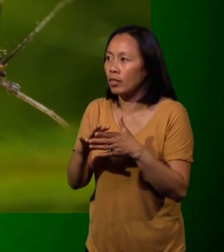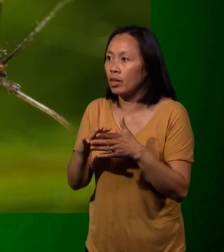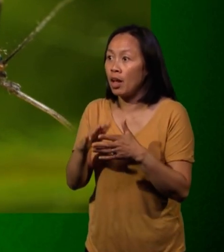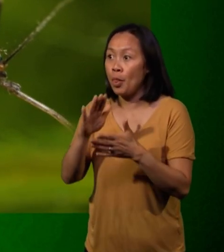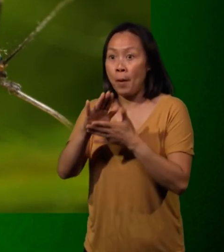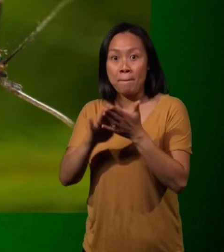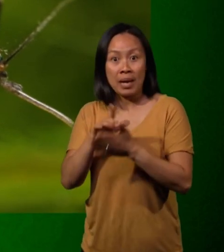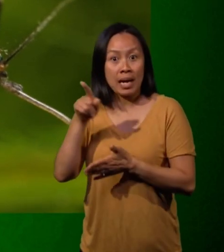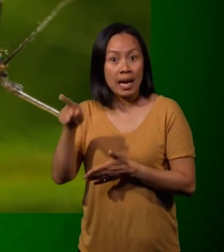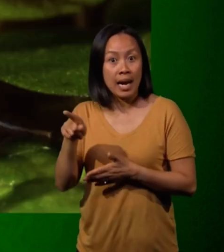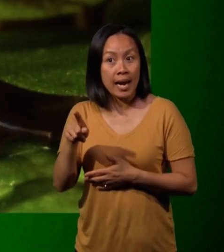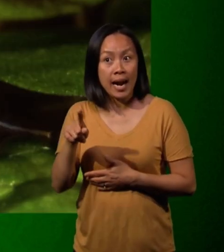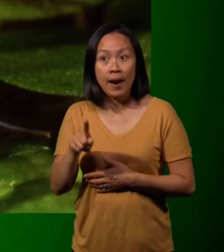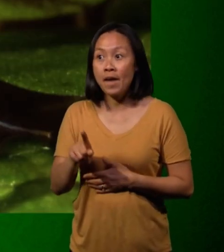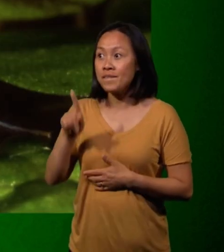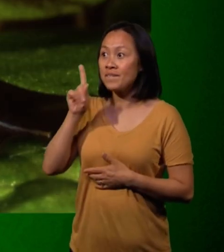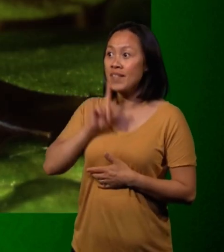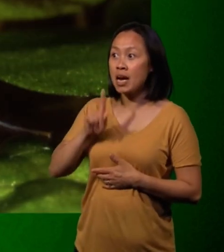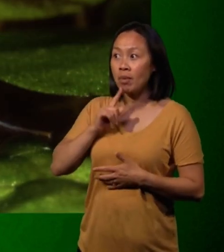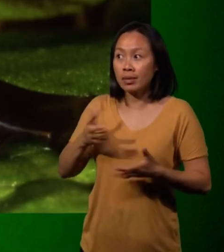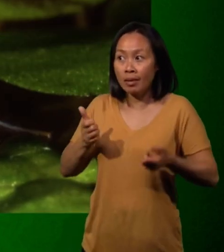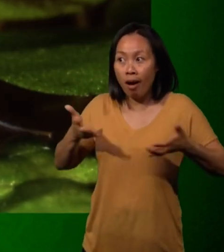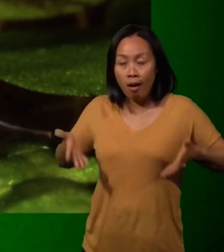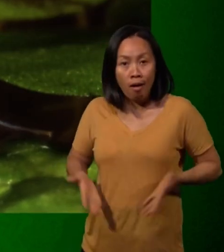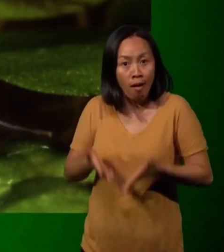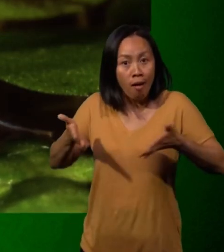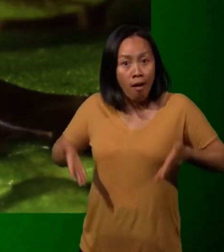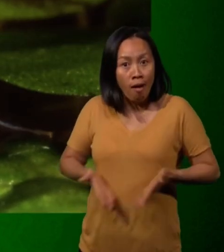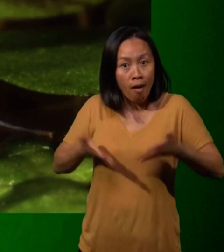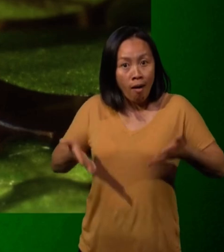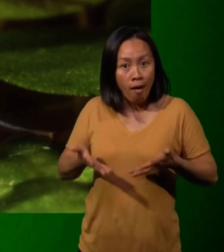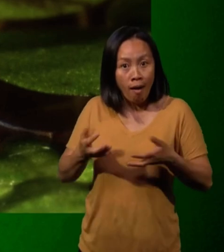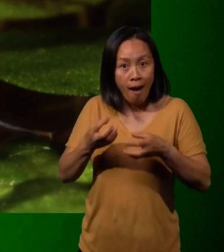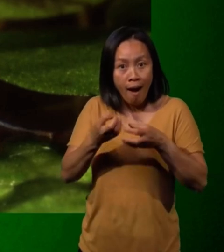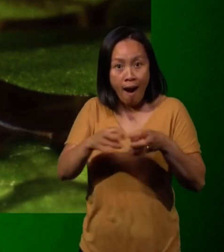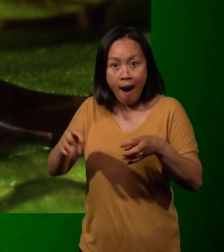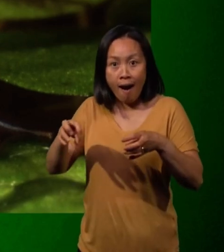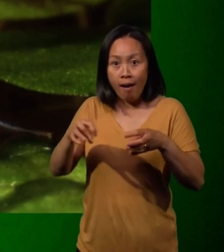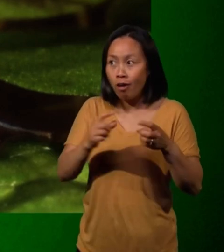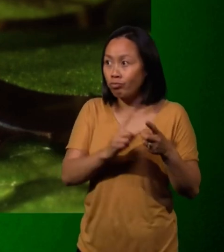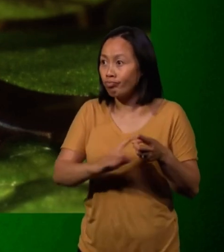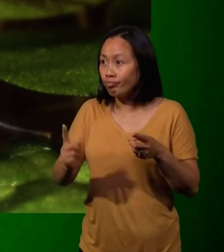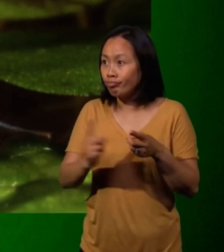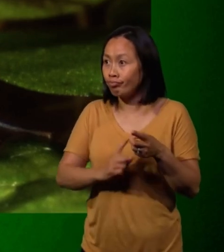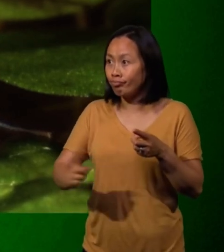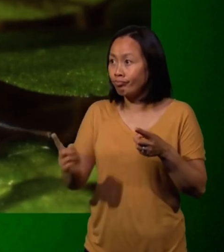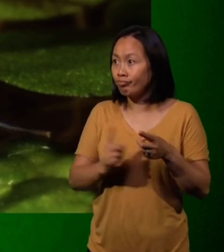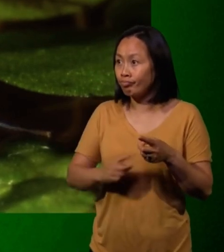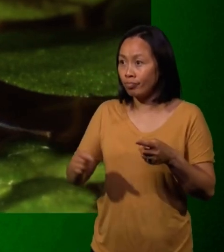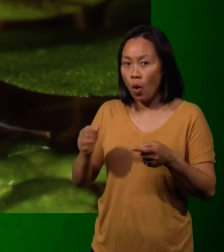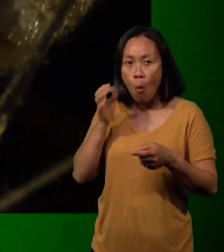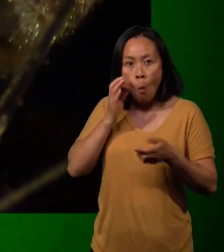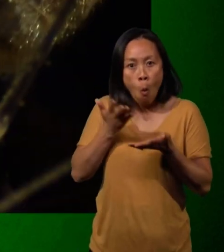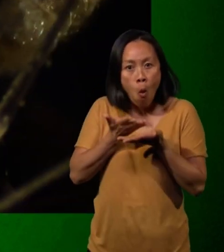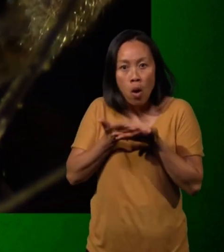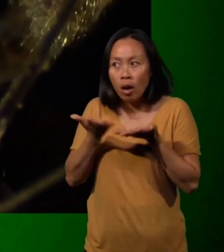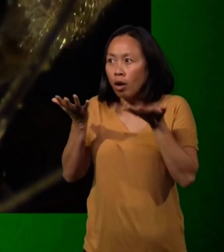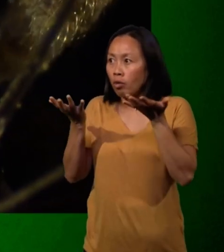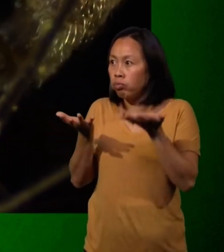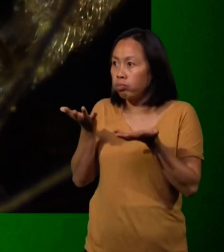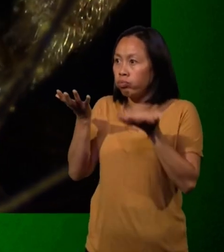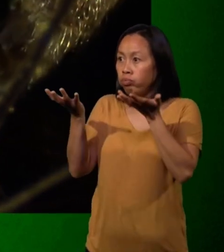Shortly after mating, the newly hatched females deposit their own floating rafts of eggs on the water's